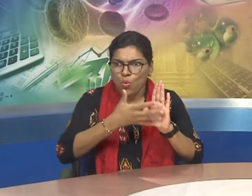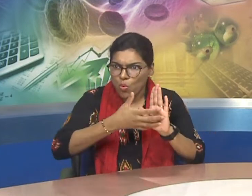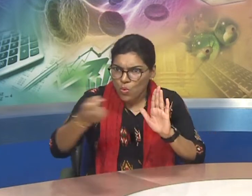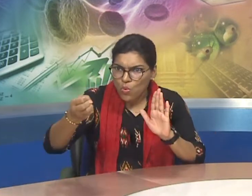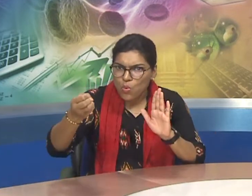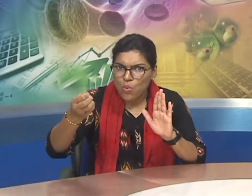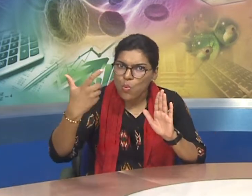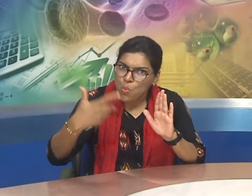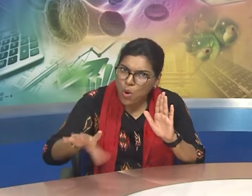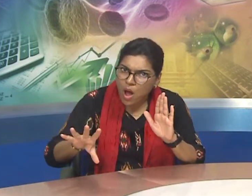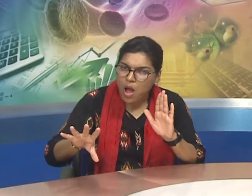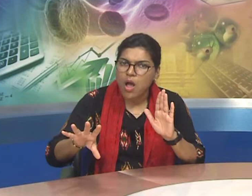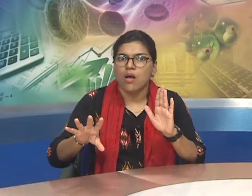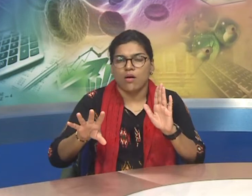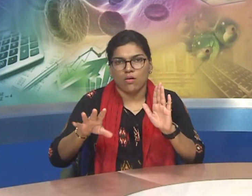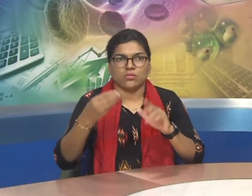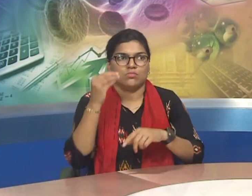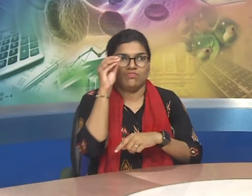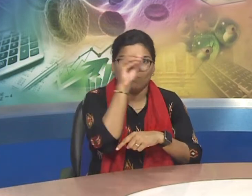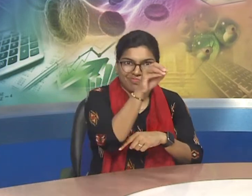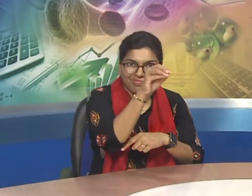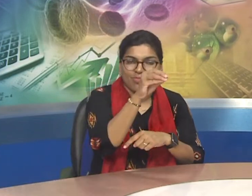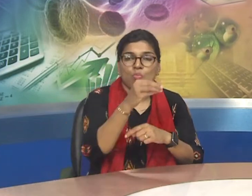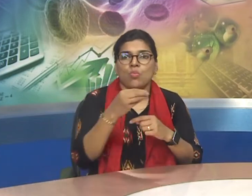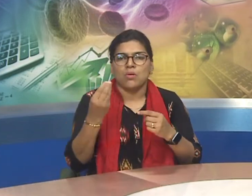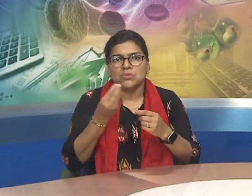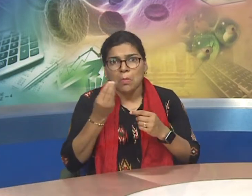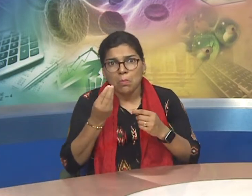maintaining information about all library related funds.